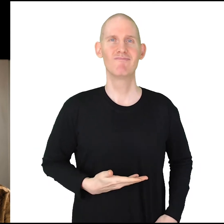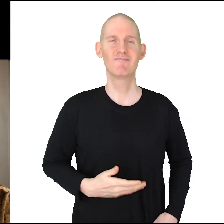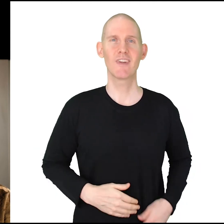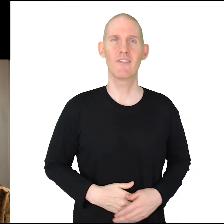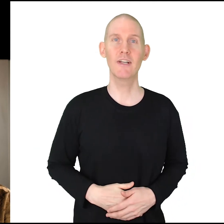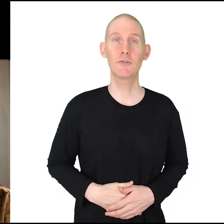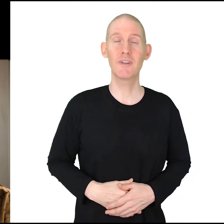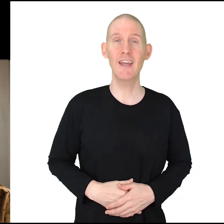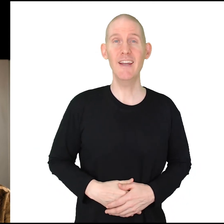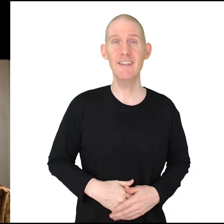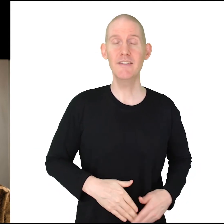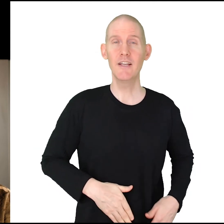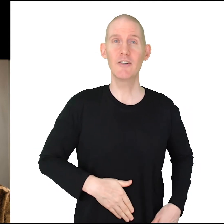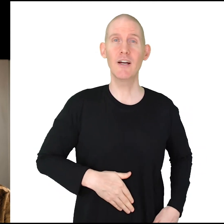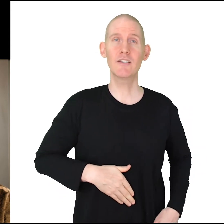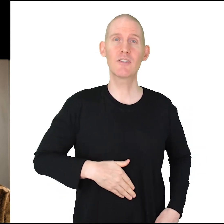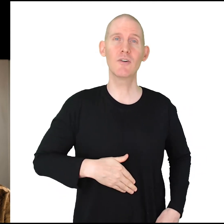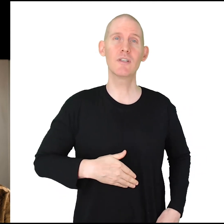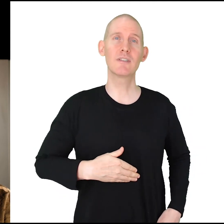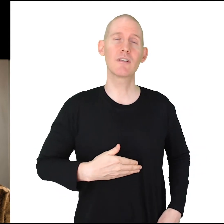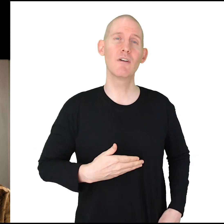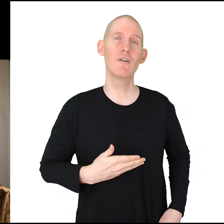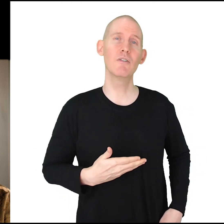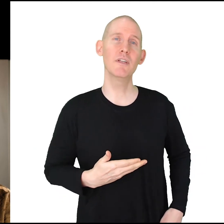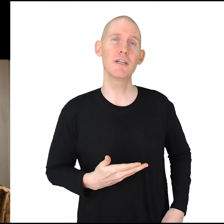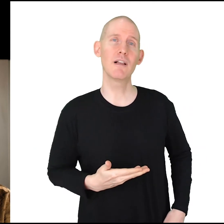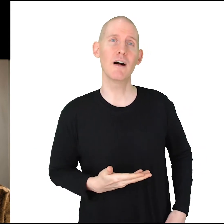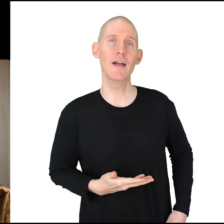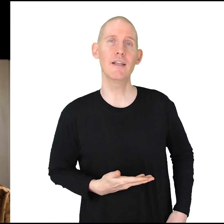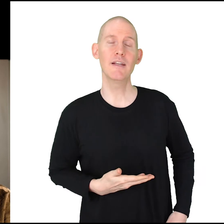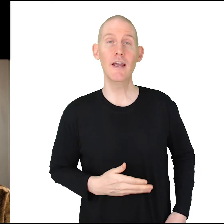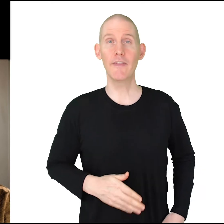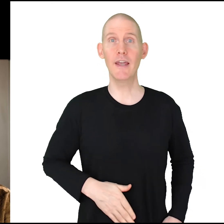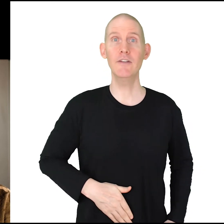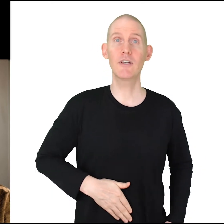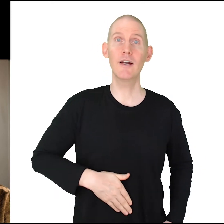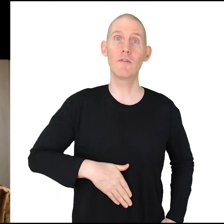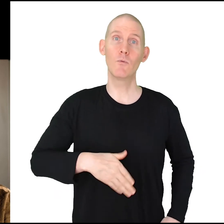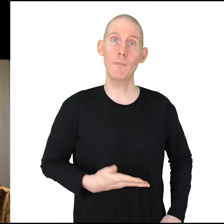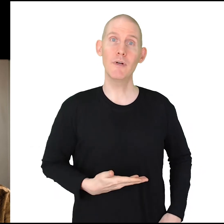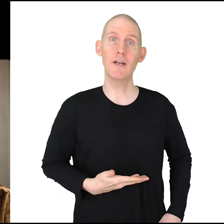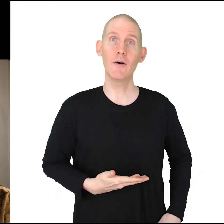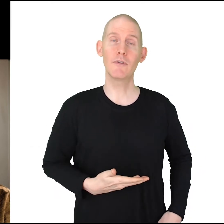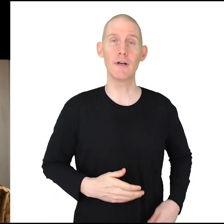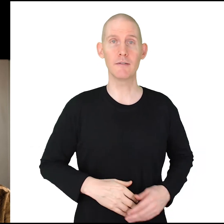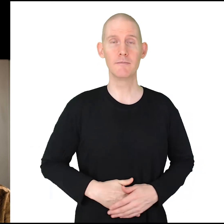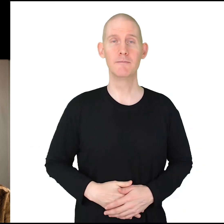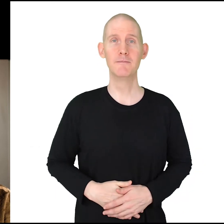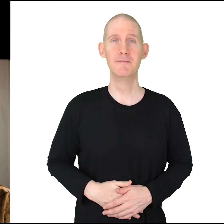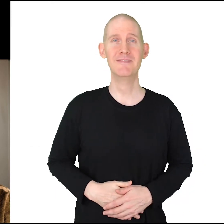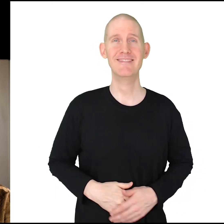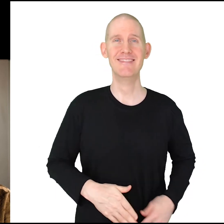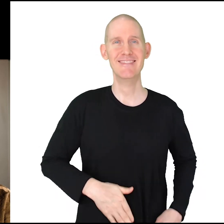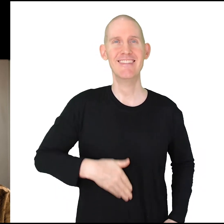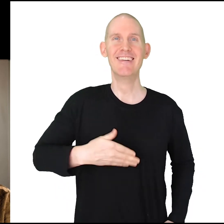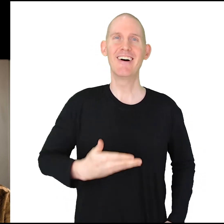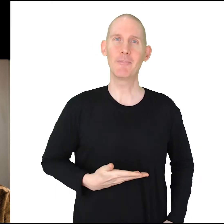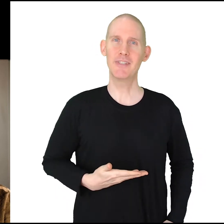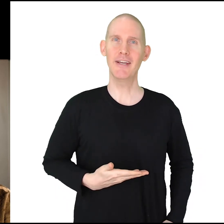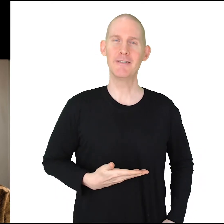All right, so at the end, you're not just going slowly and gliding. At the end, you're kind of whipping it out there. Upset.